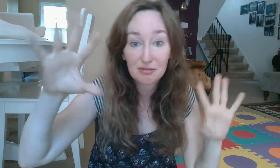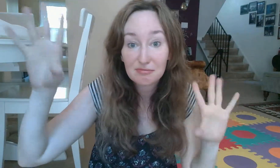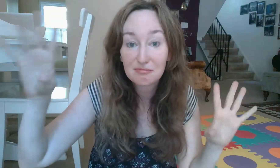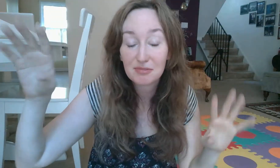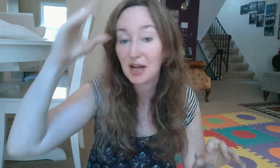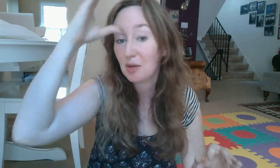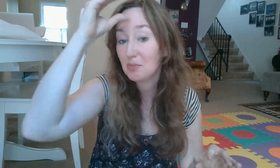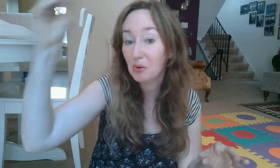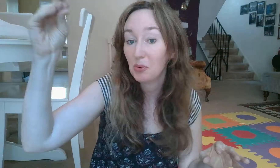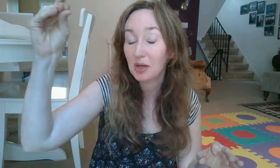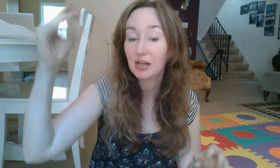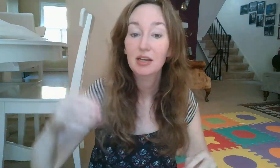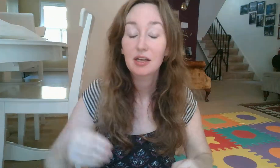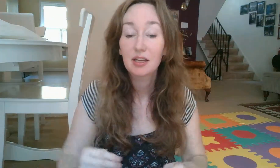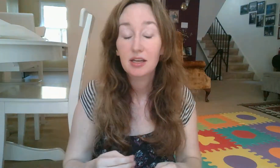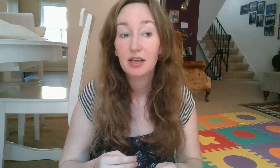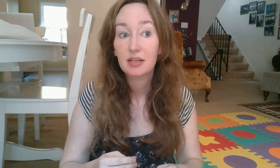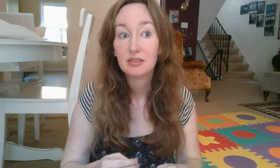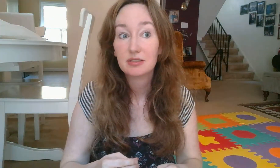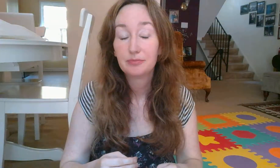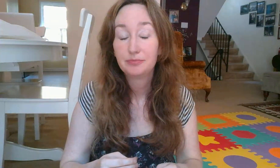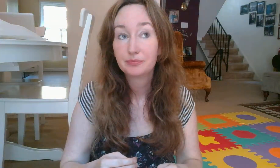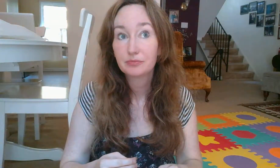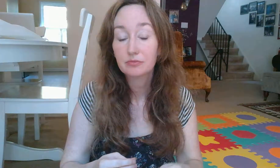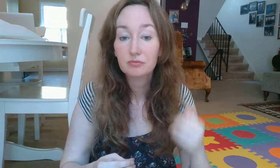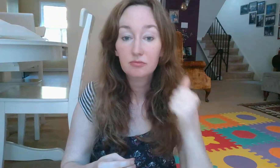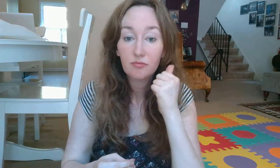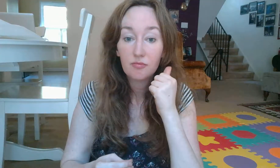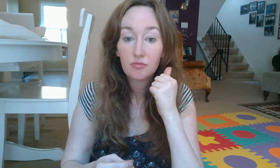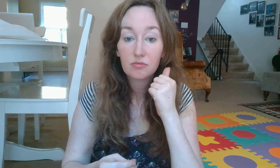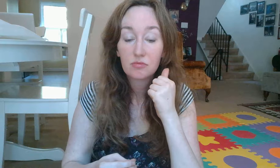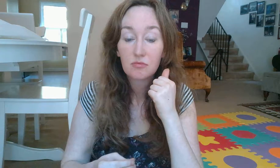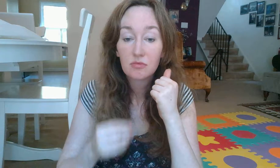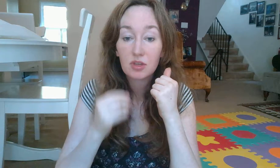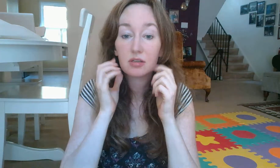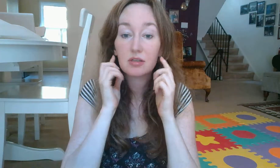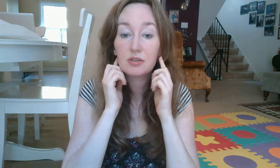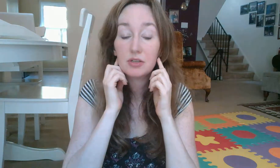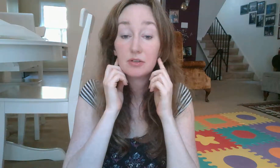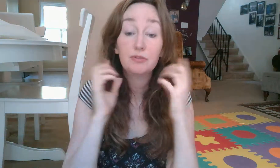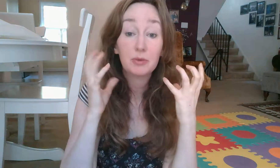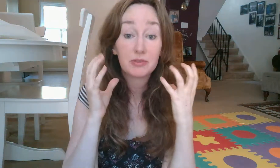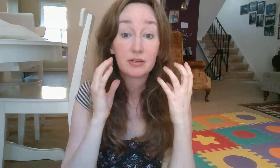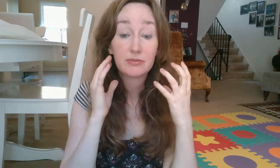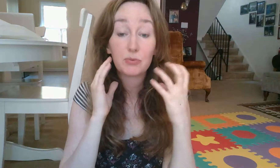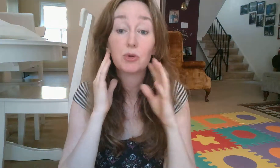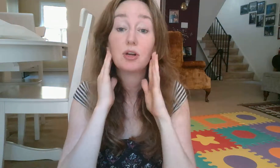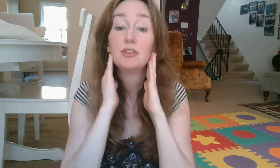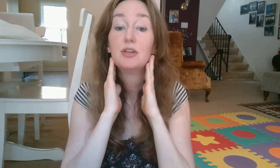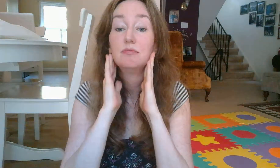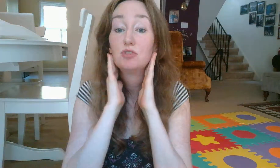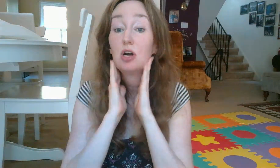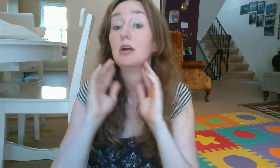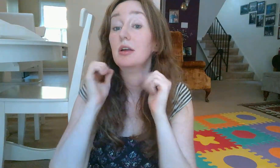right now, but boy. And the female signs were at the jaw area